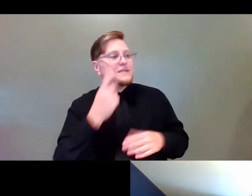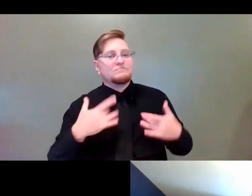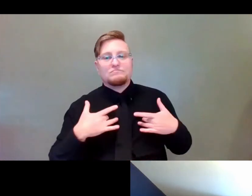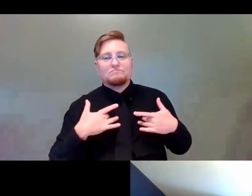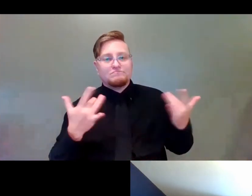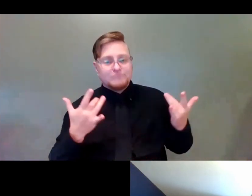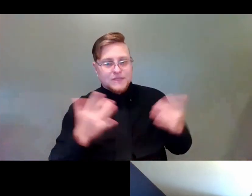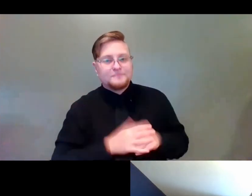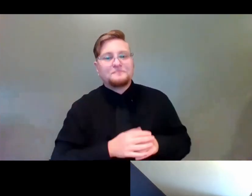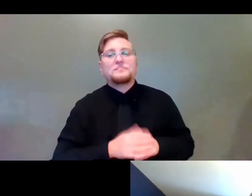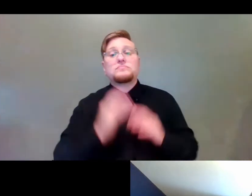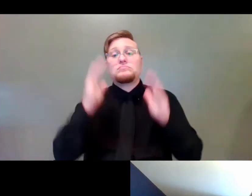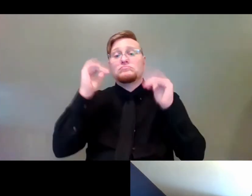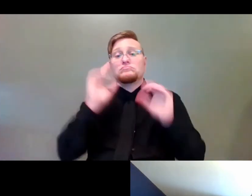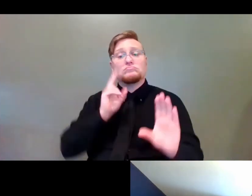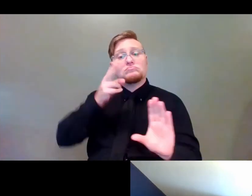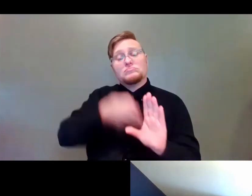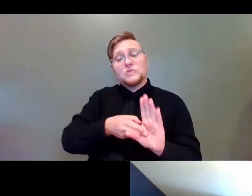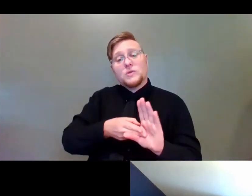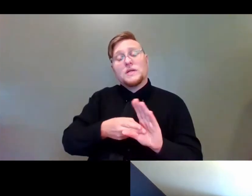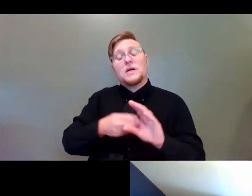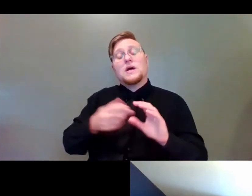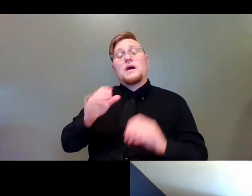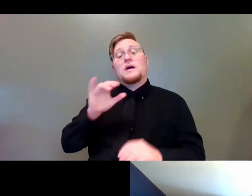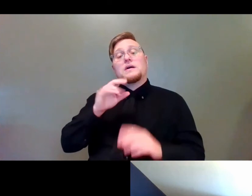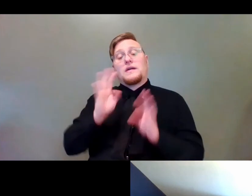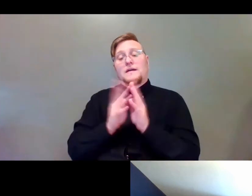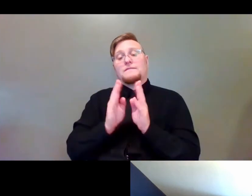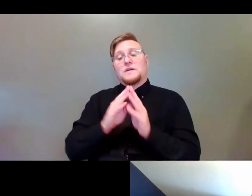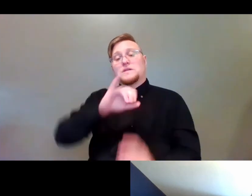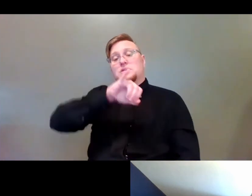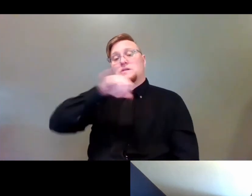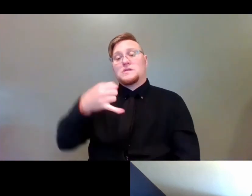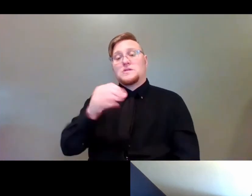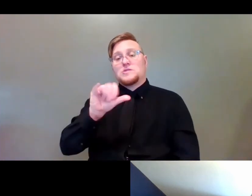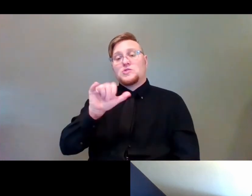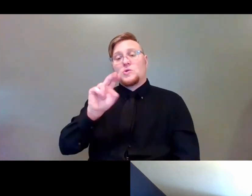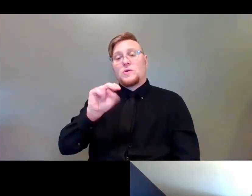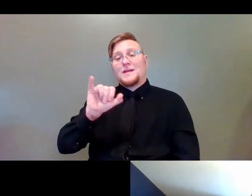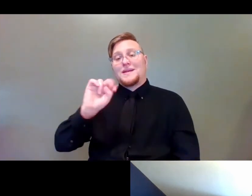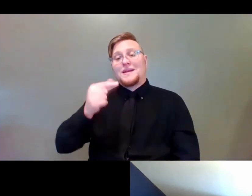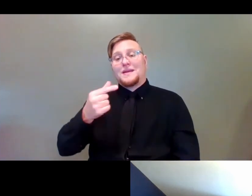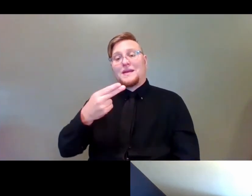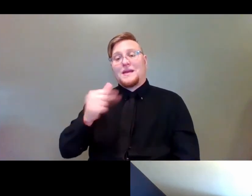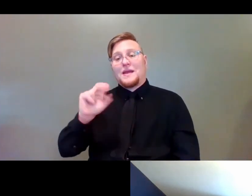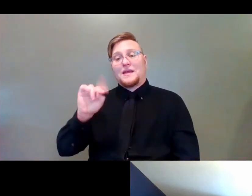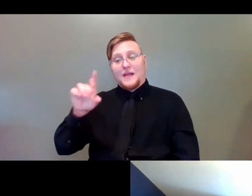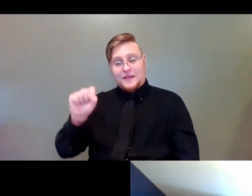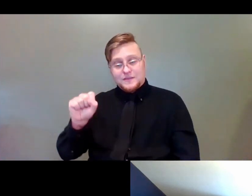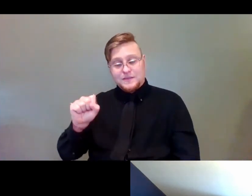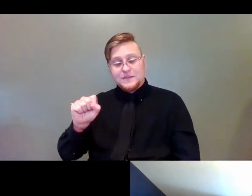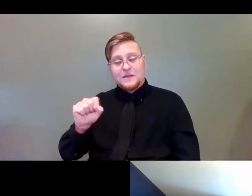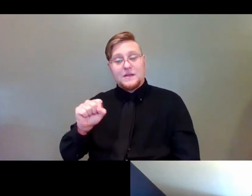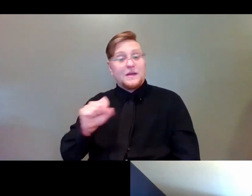I hope a lot of you will join our Joining Hands conference. I will say also, if